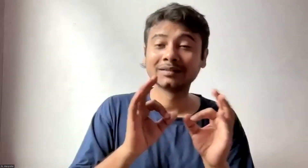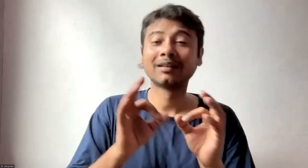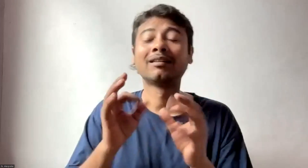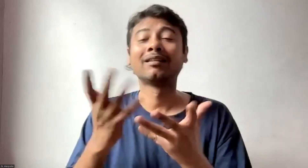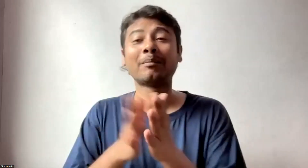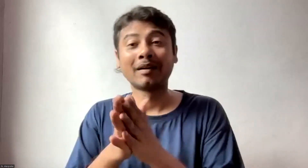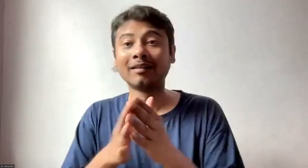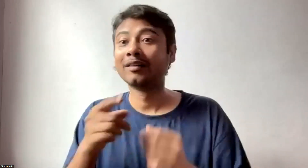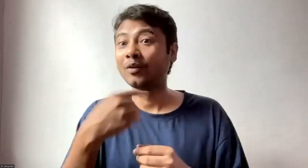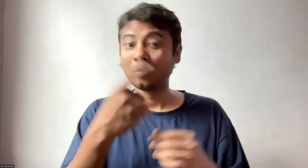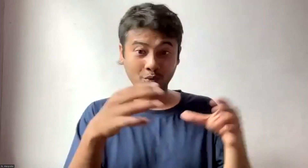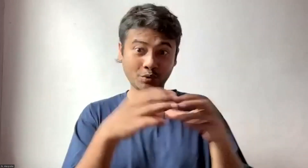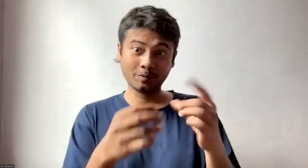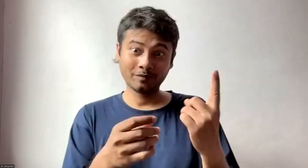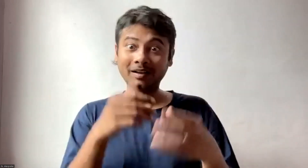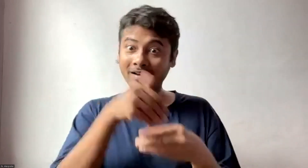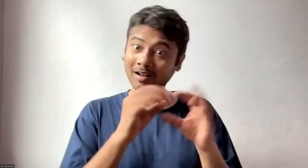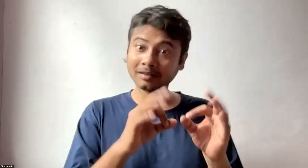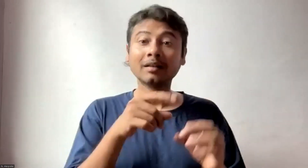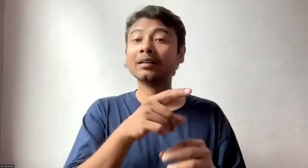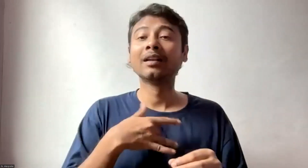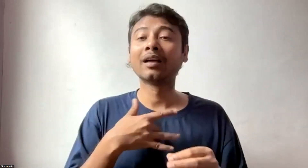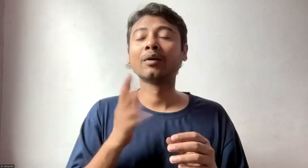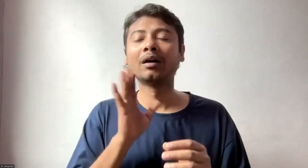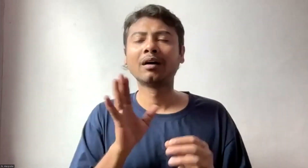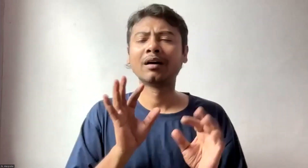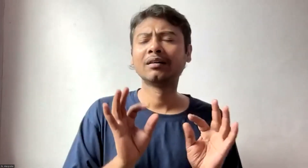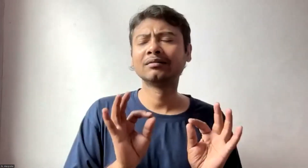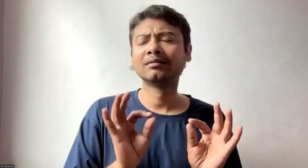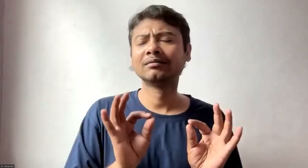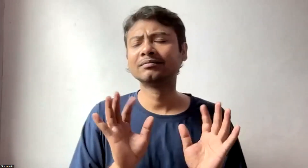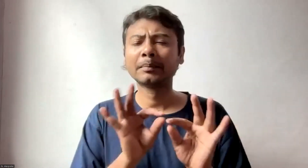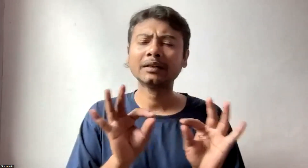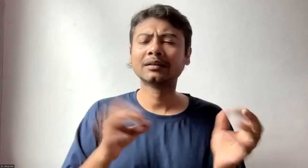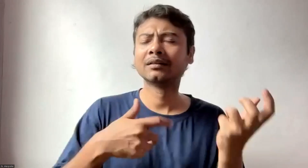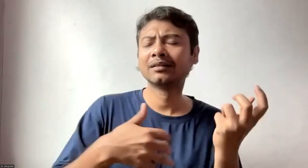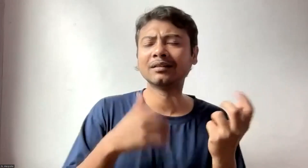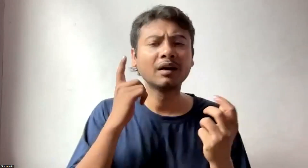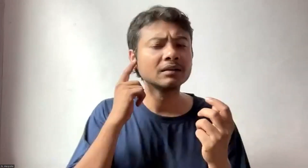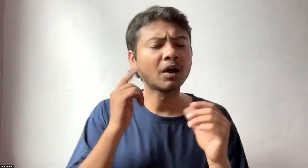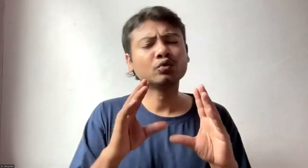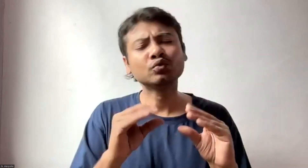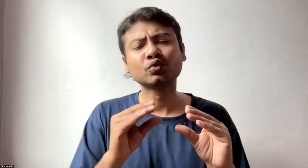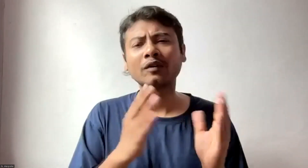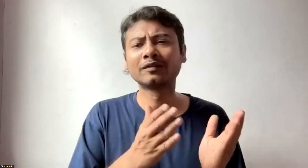and loud music. And the last people, they don't like anything. They just shout and they